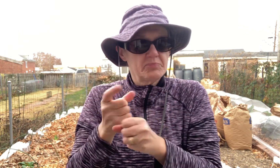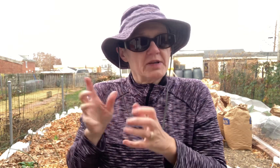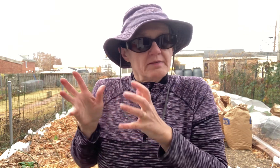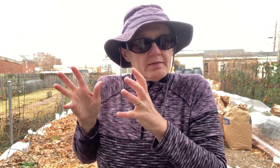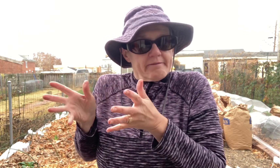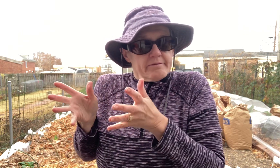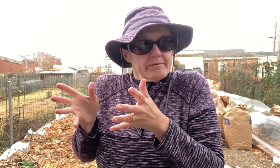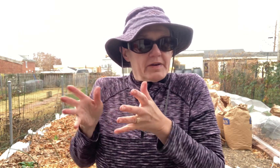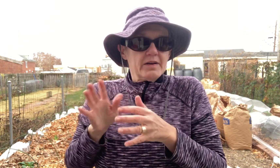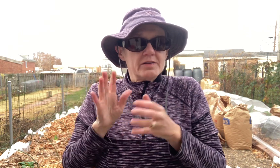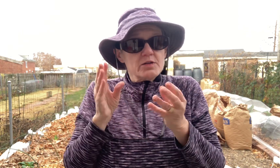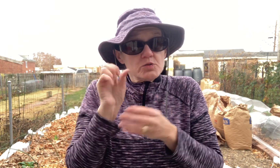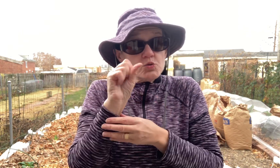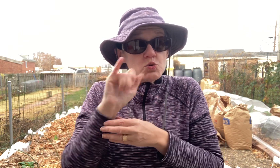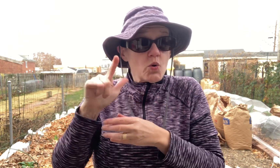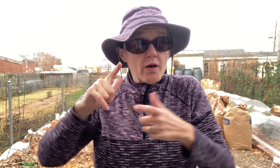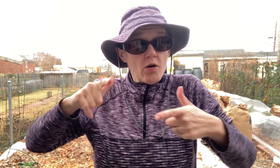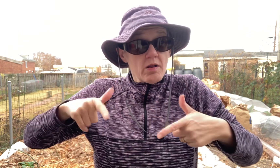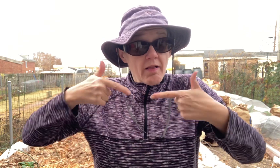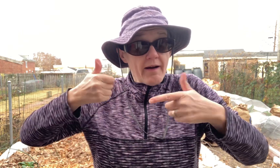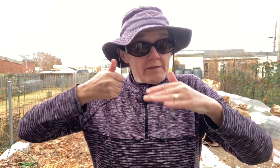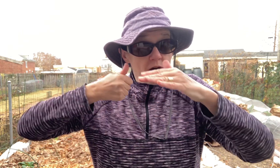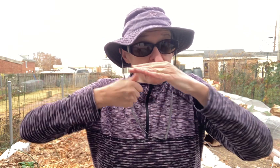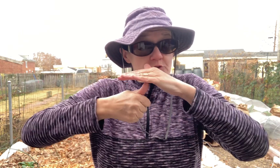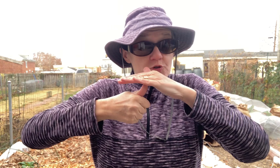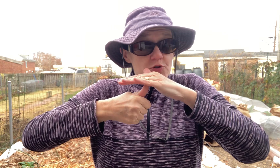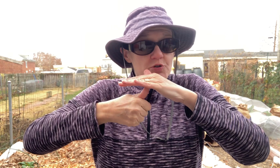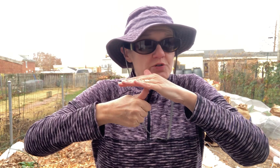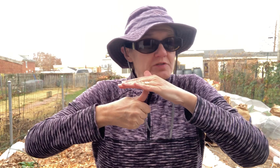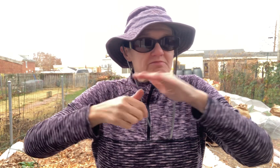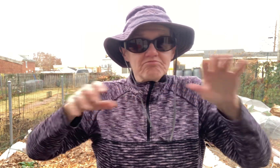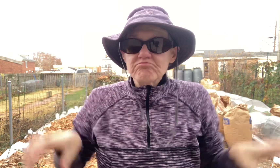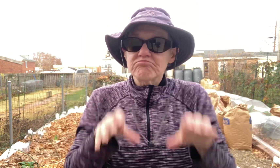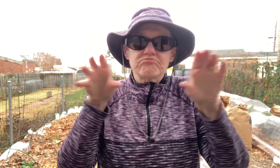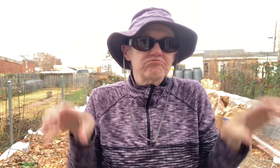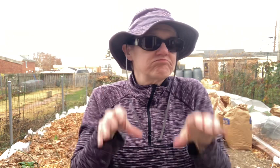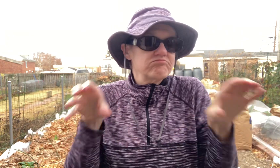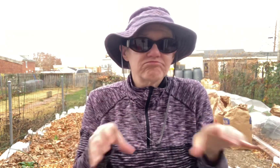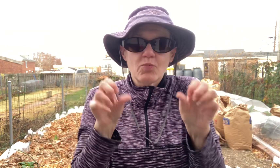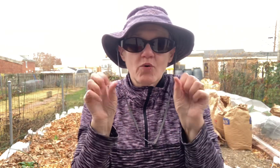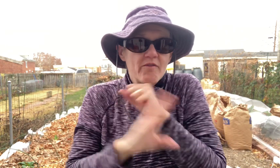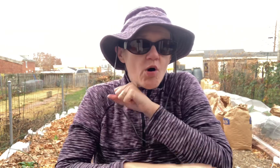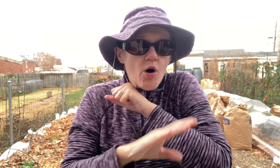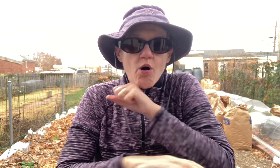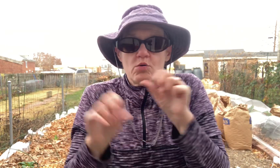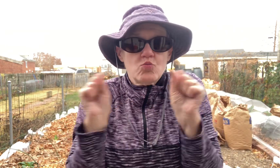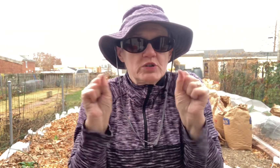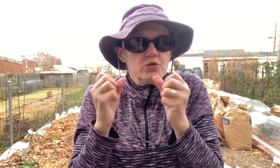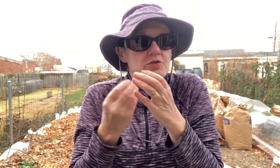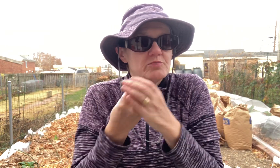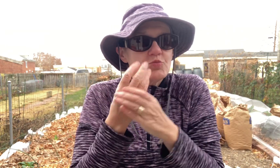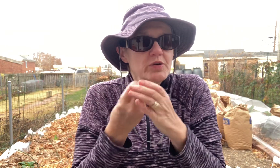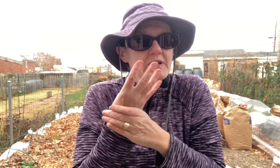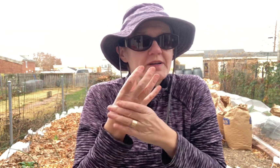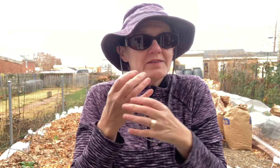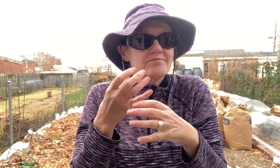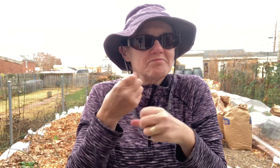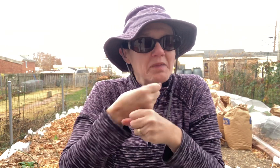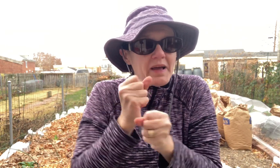no-dig garden. We don't till. And because your soil is alive, it'll work